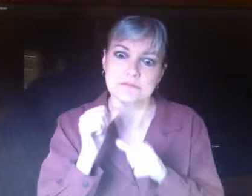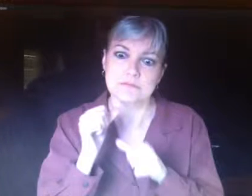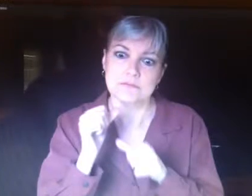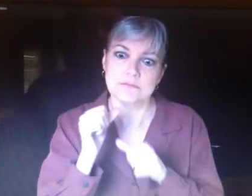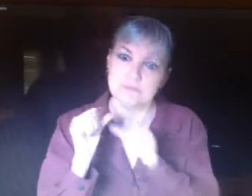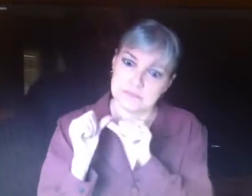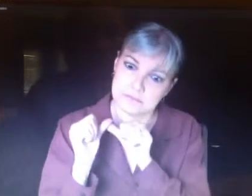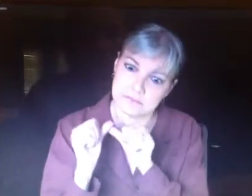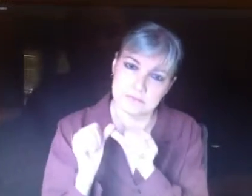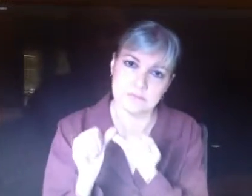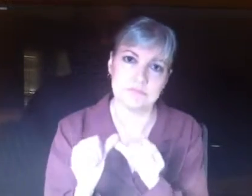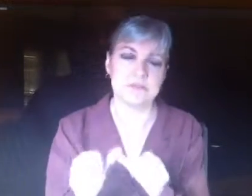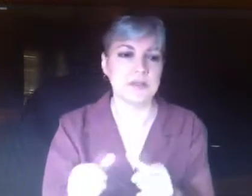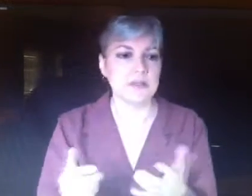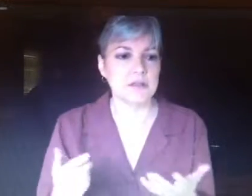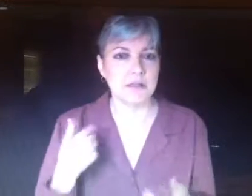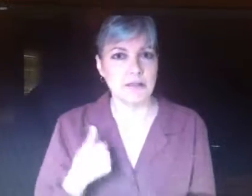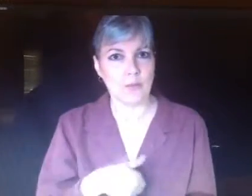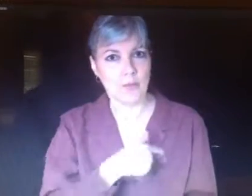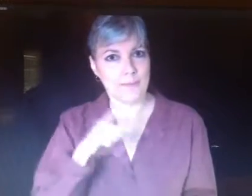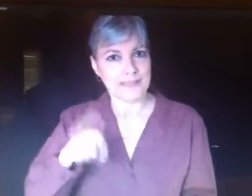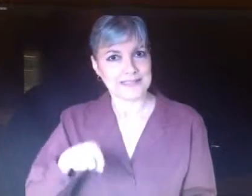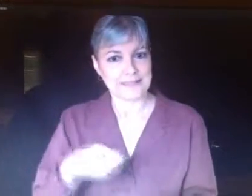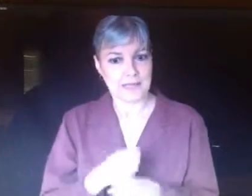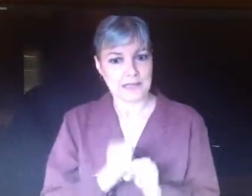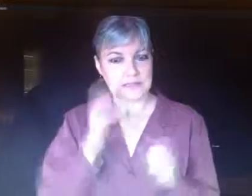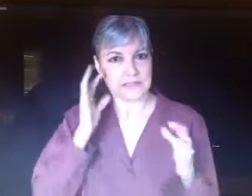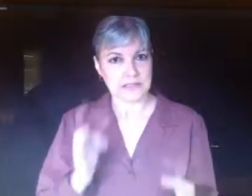chronic pain. It's going to be a chronic sickness that happens.